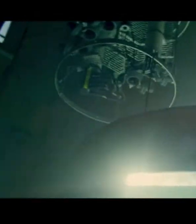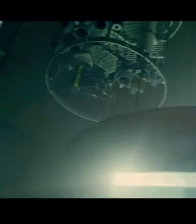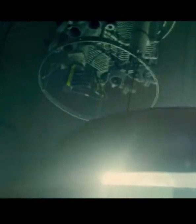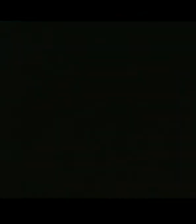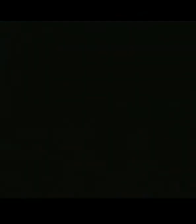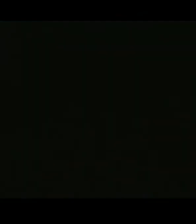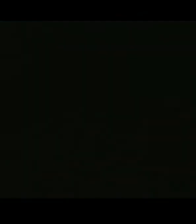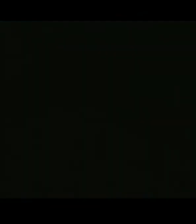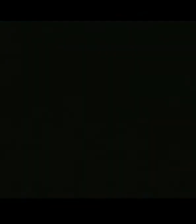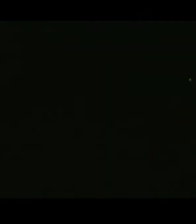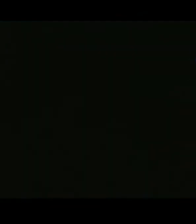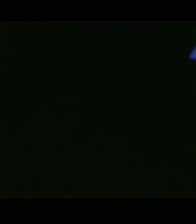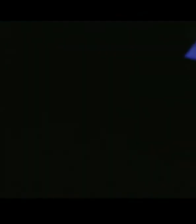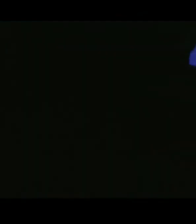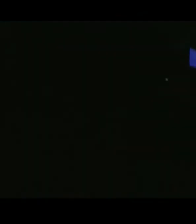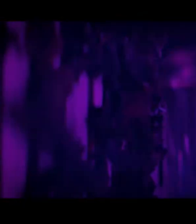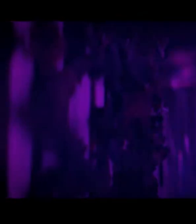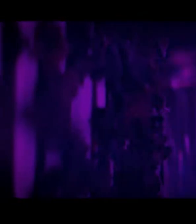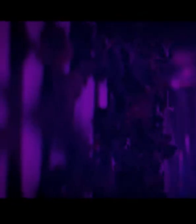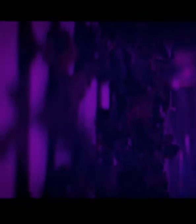We can't predict the future.